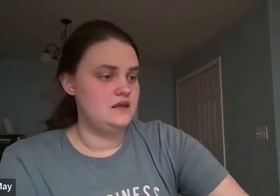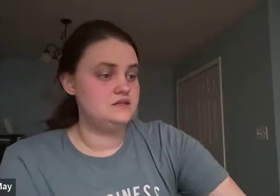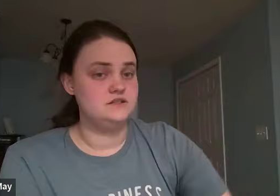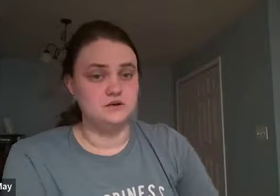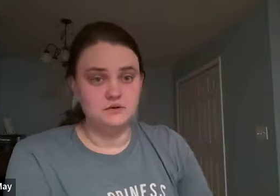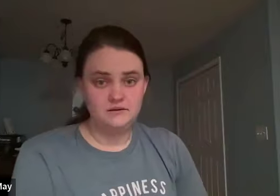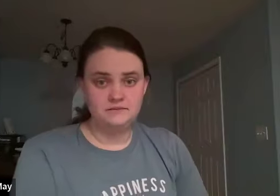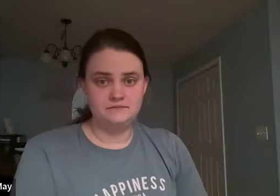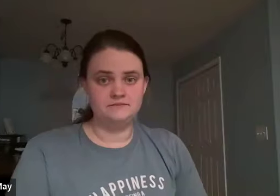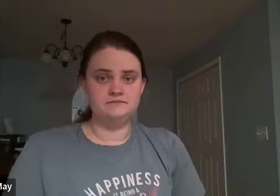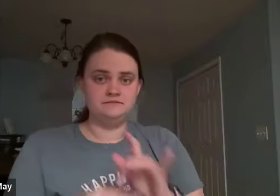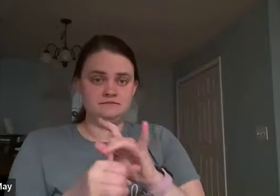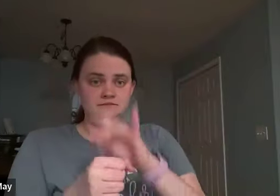Then soda.